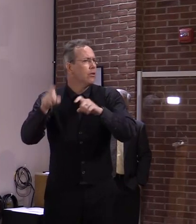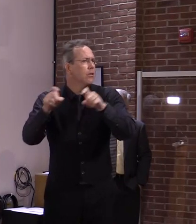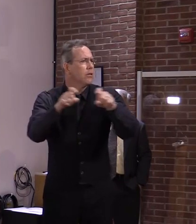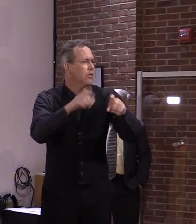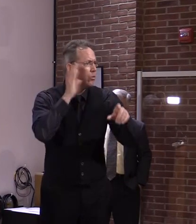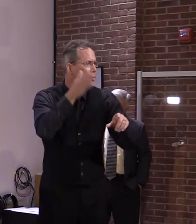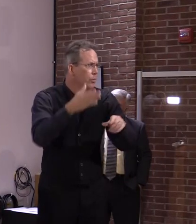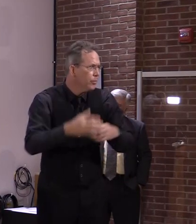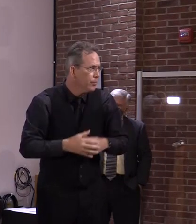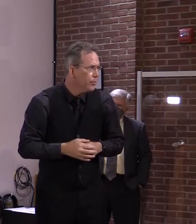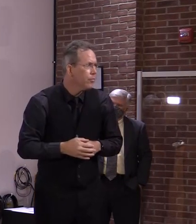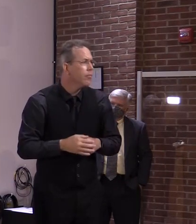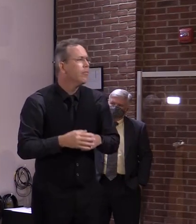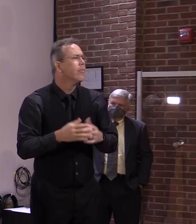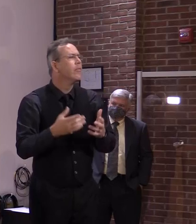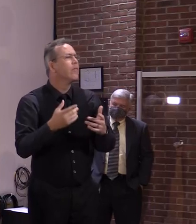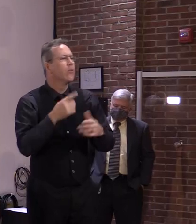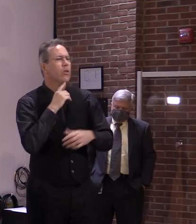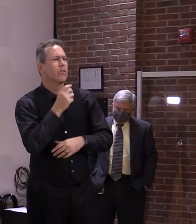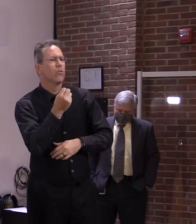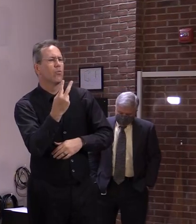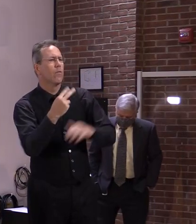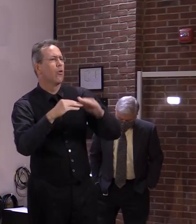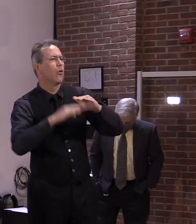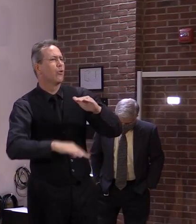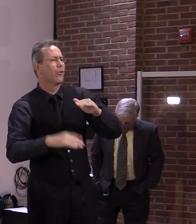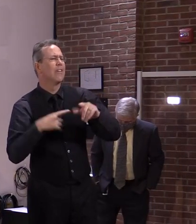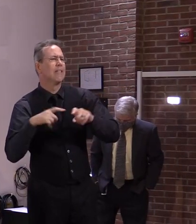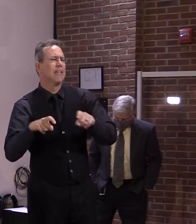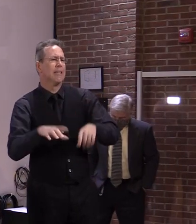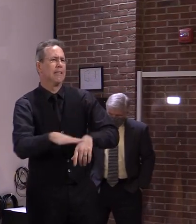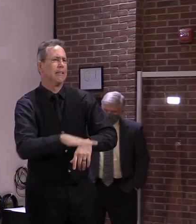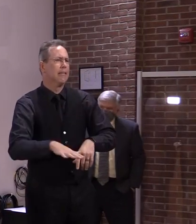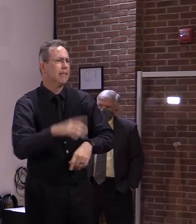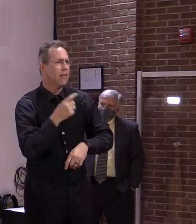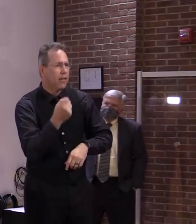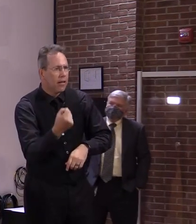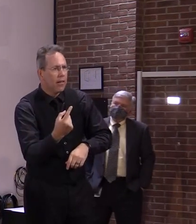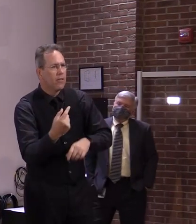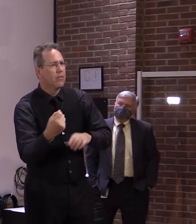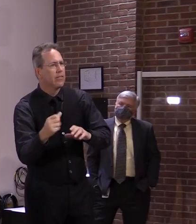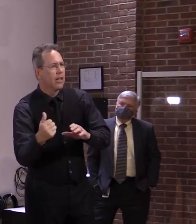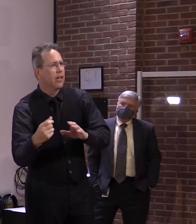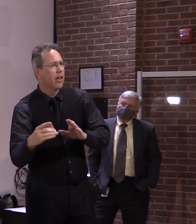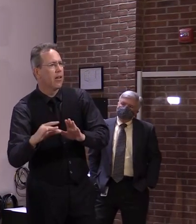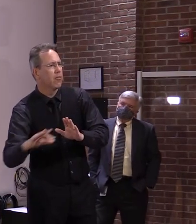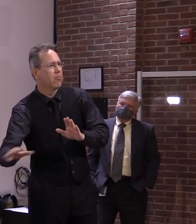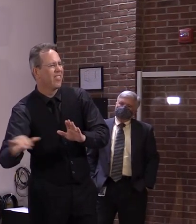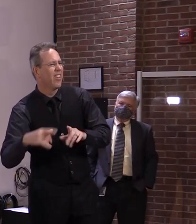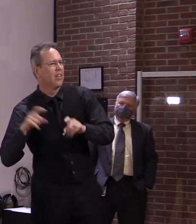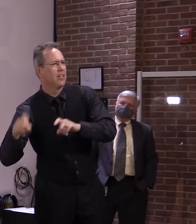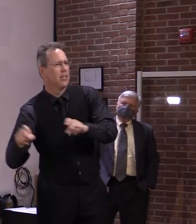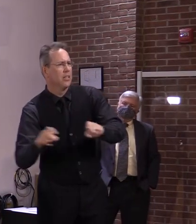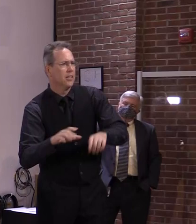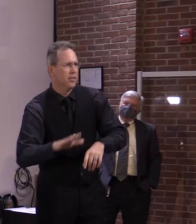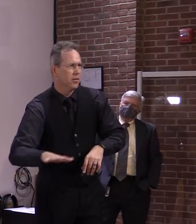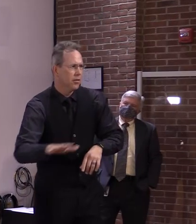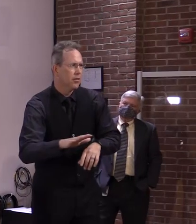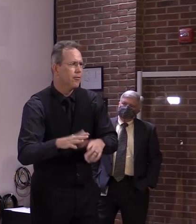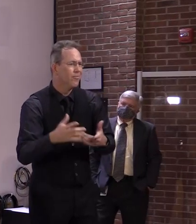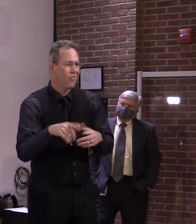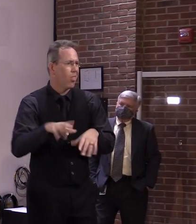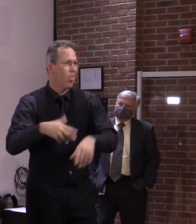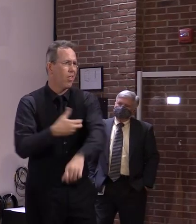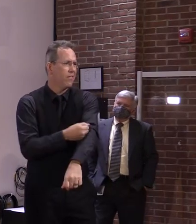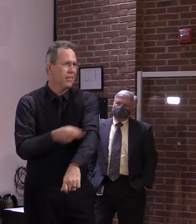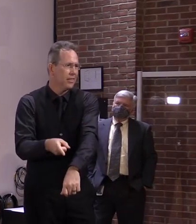enough to be vaccinated and in their school settings. So yeah, we do have a number of thoughts